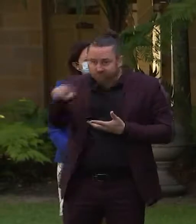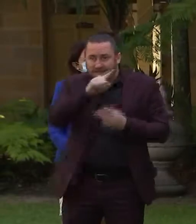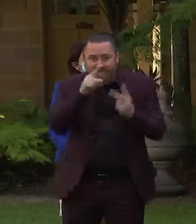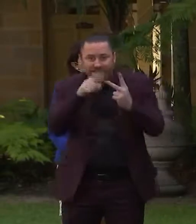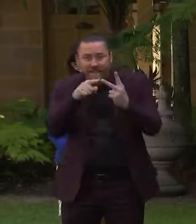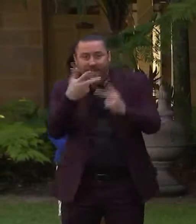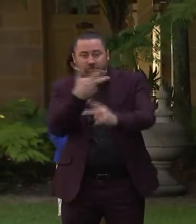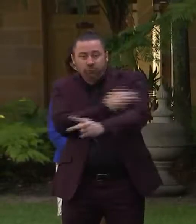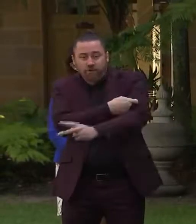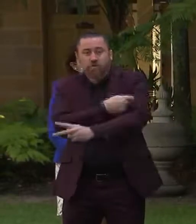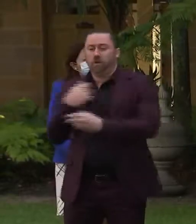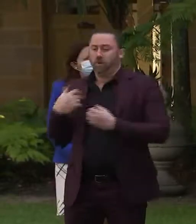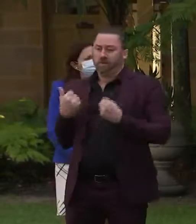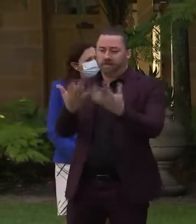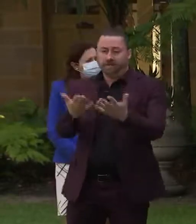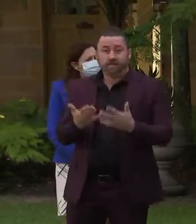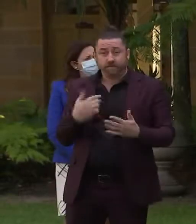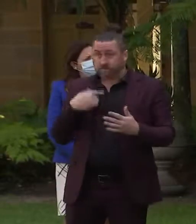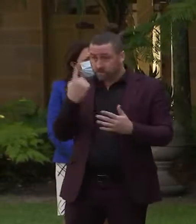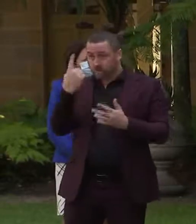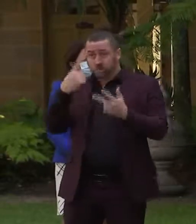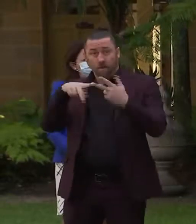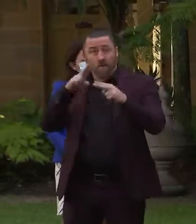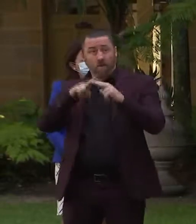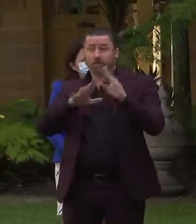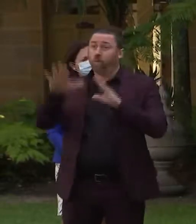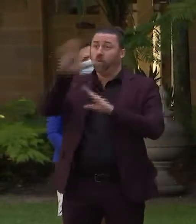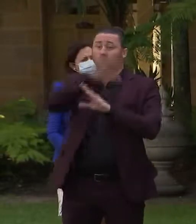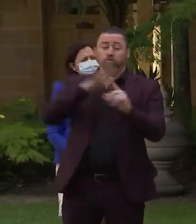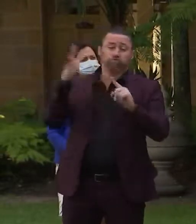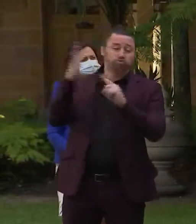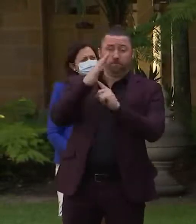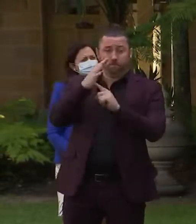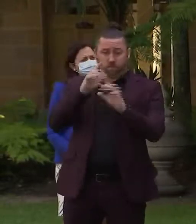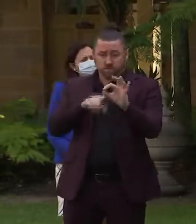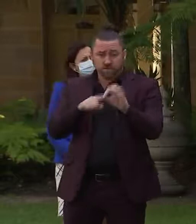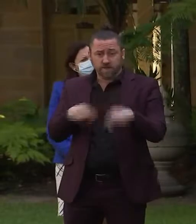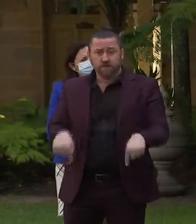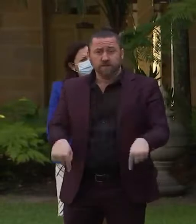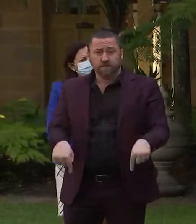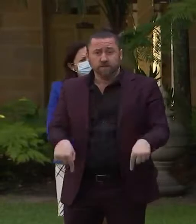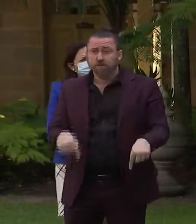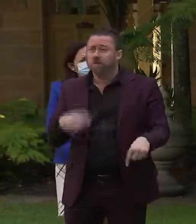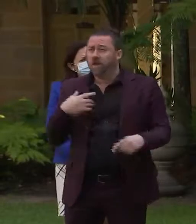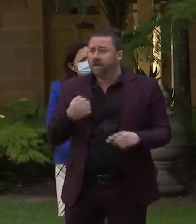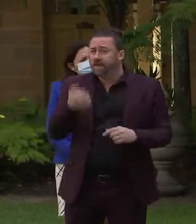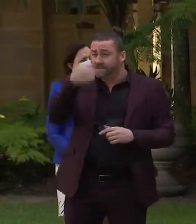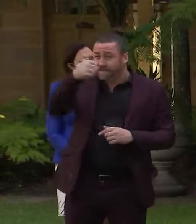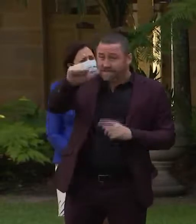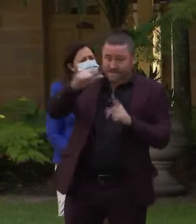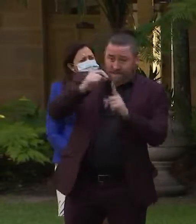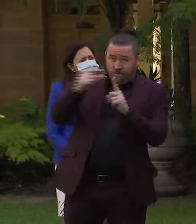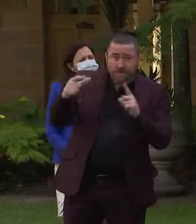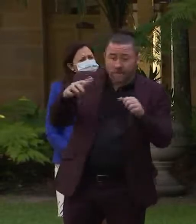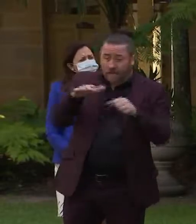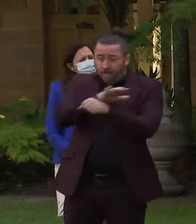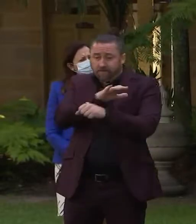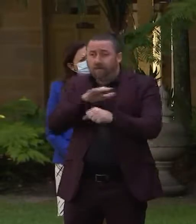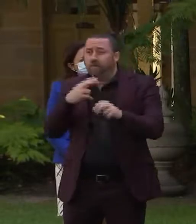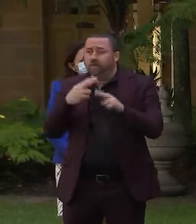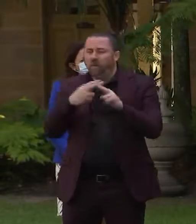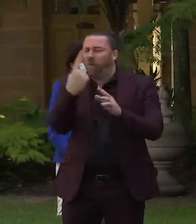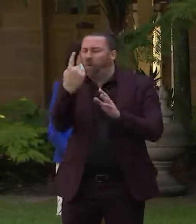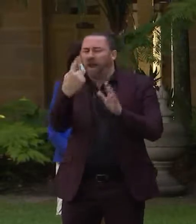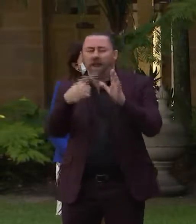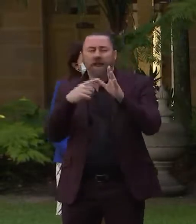the highest dose administration rates of the states and territories at roughly 60%. But we